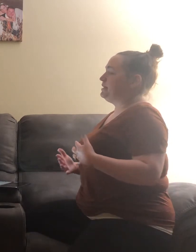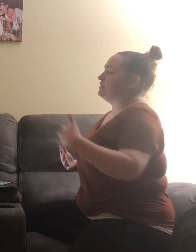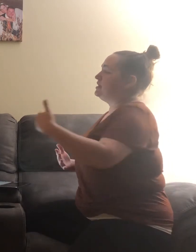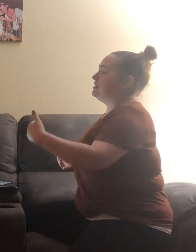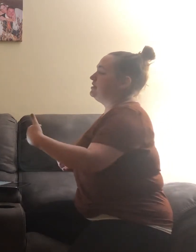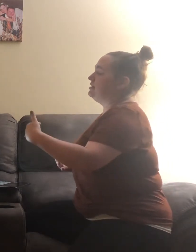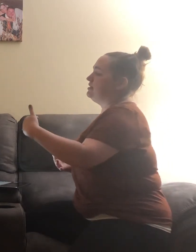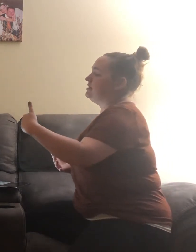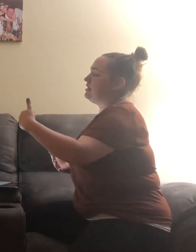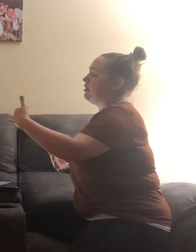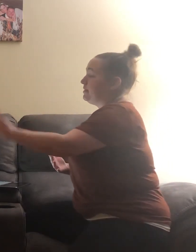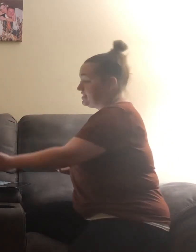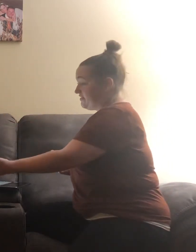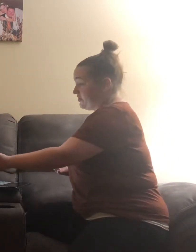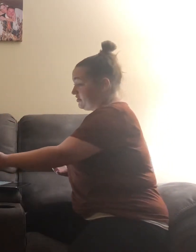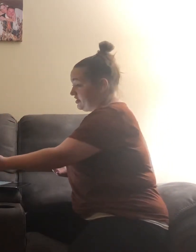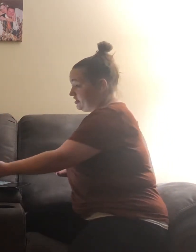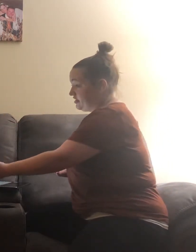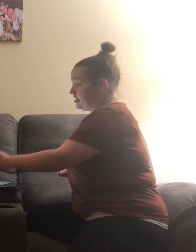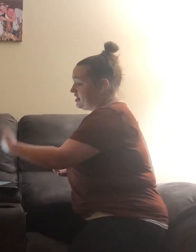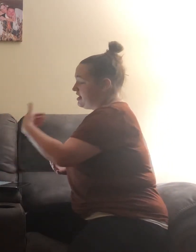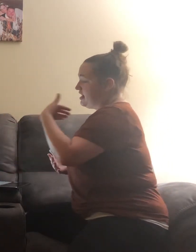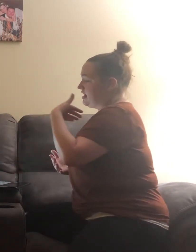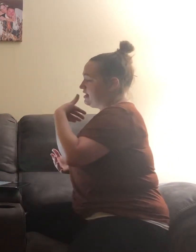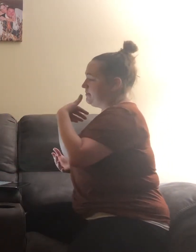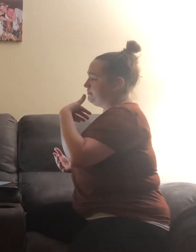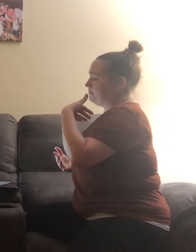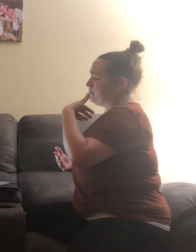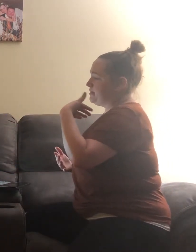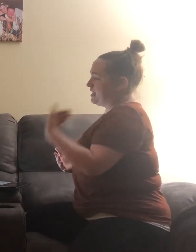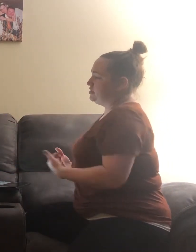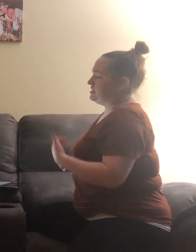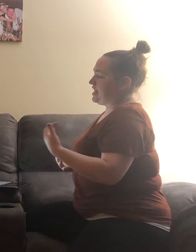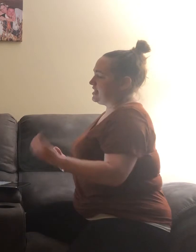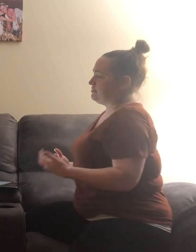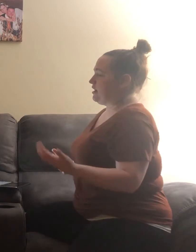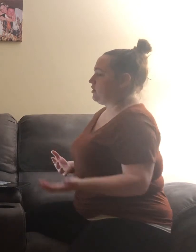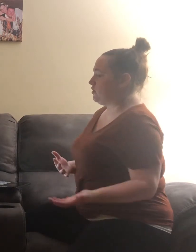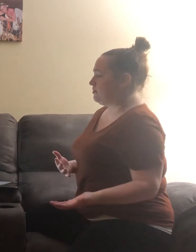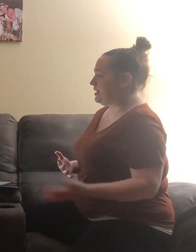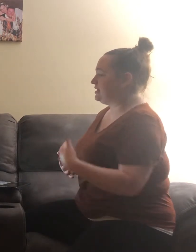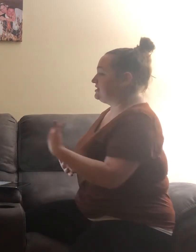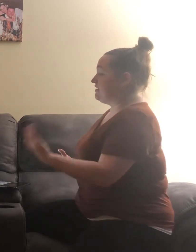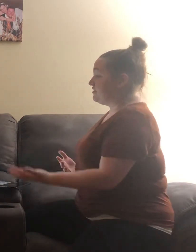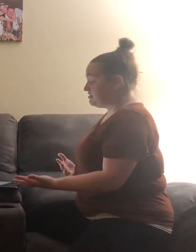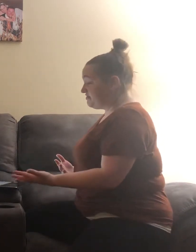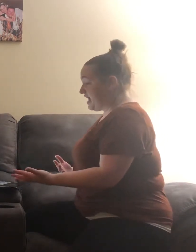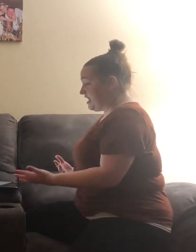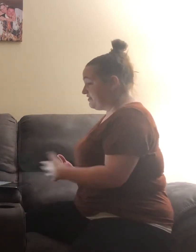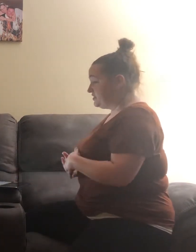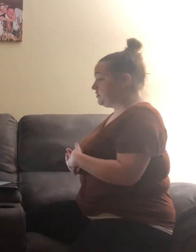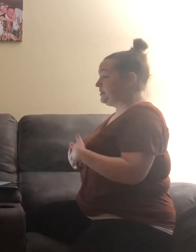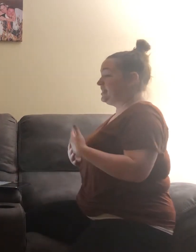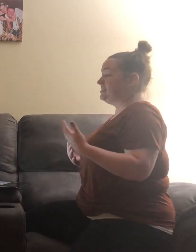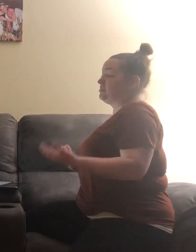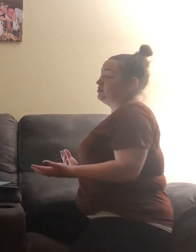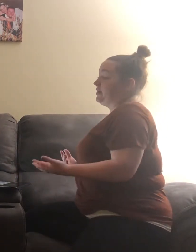to help Xavier here manage his asthma at home. And Xavier is 5, and so we can start showing